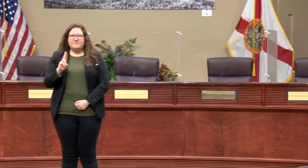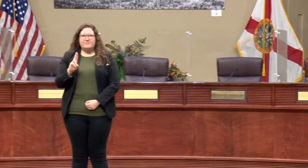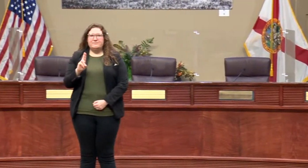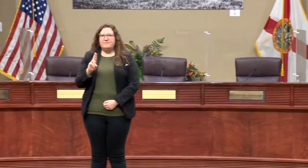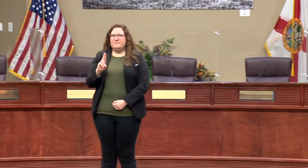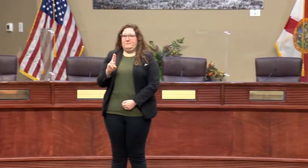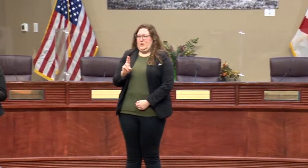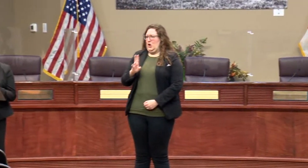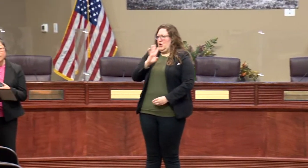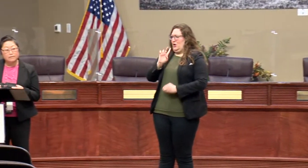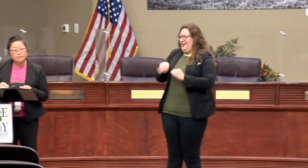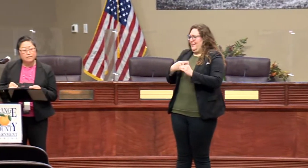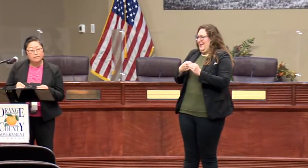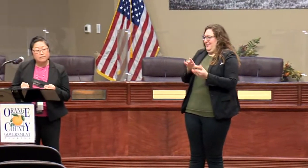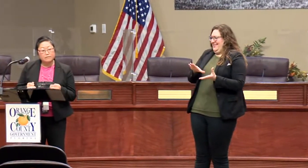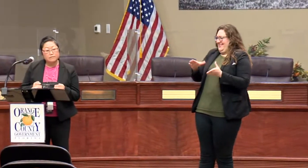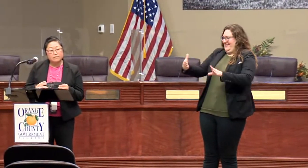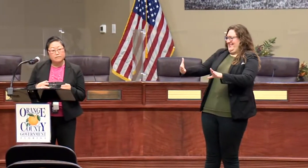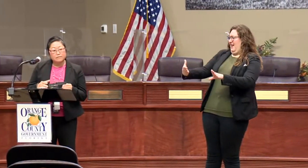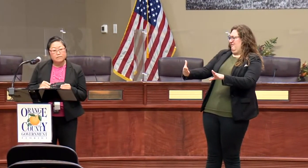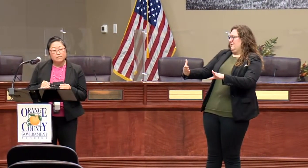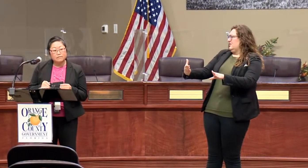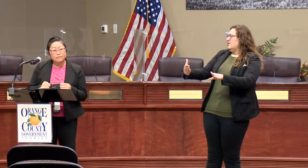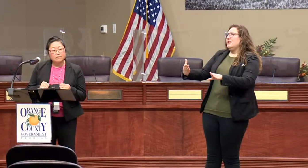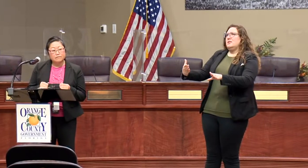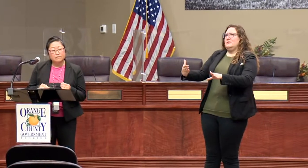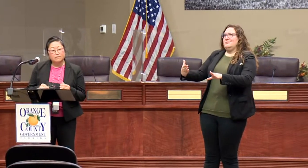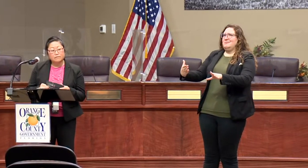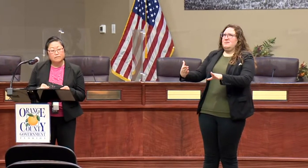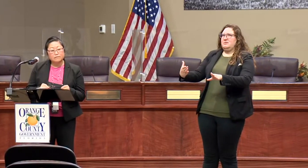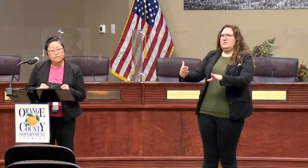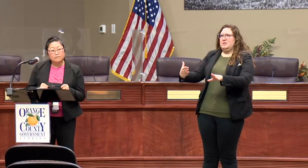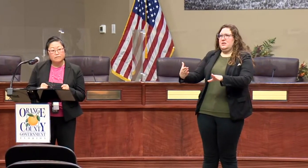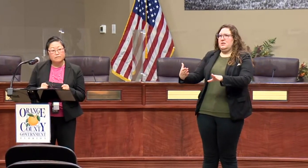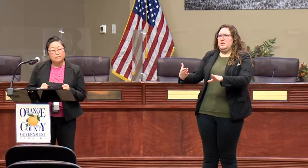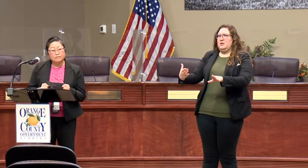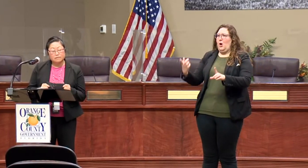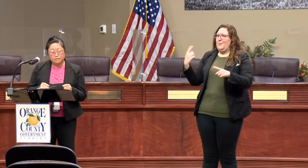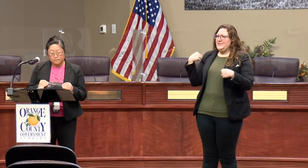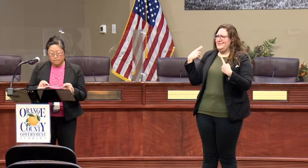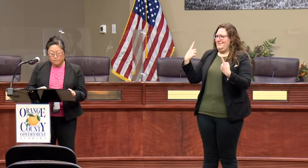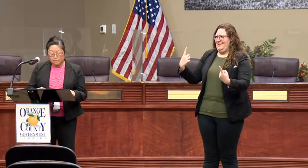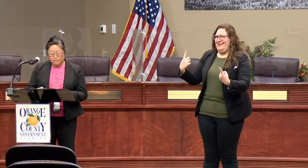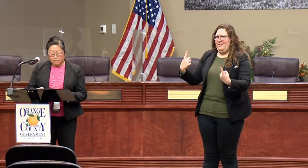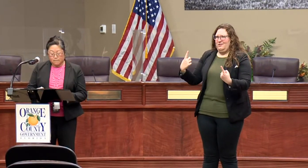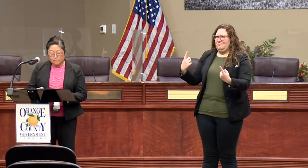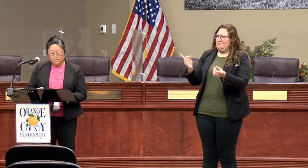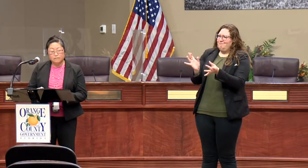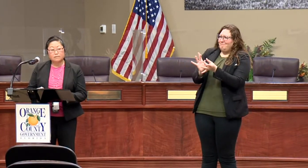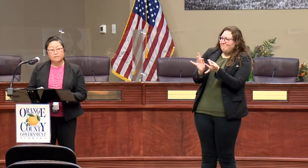deaths? Because up to this point, we have said Omicron wasn't